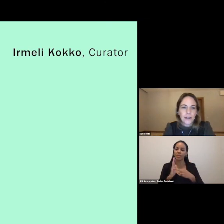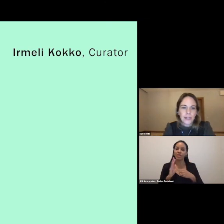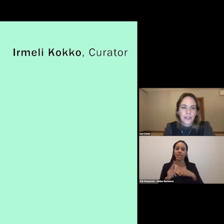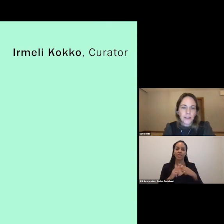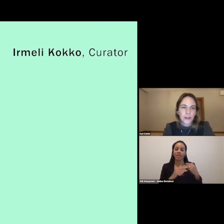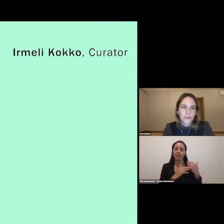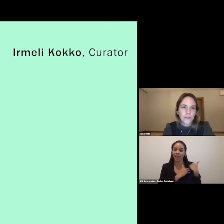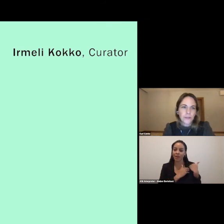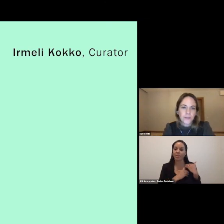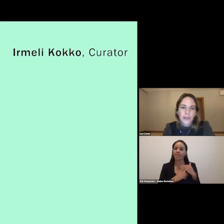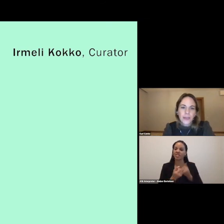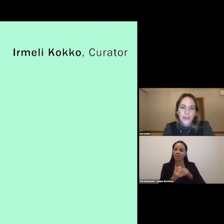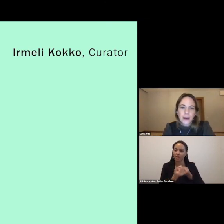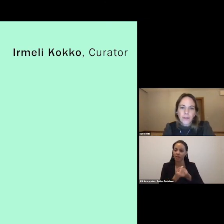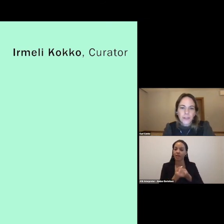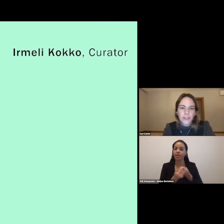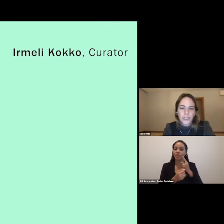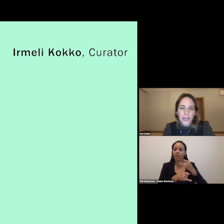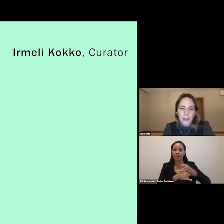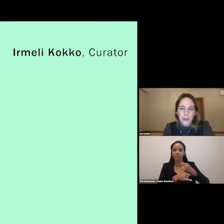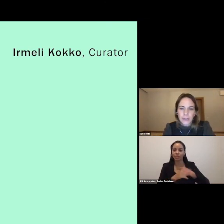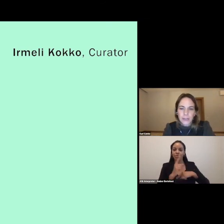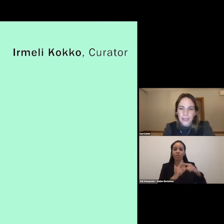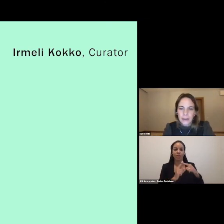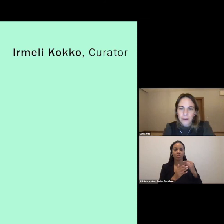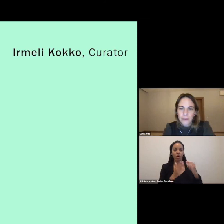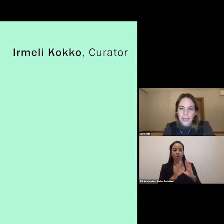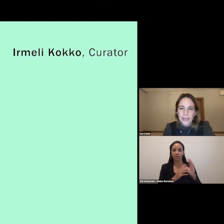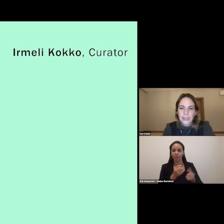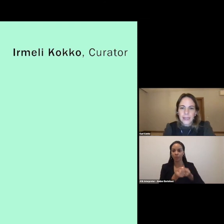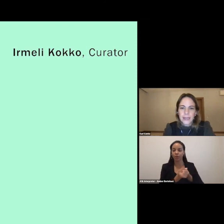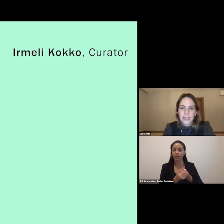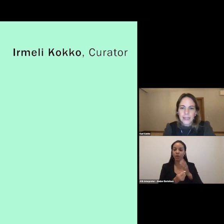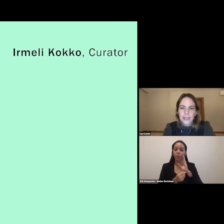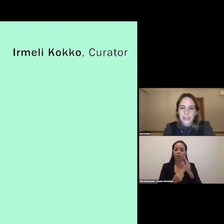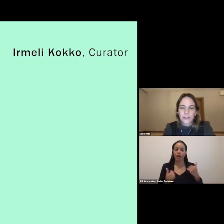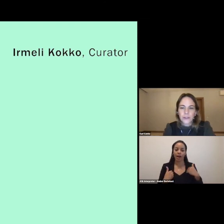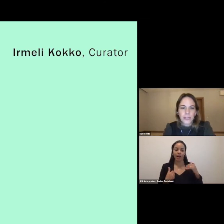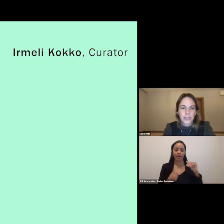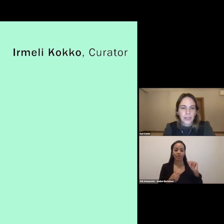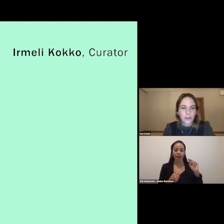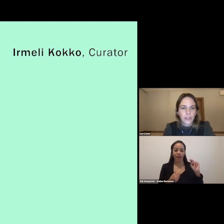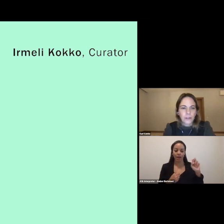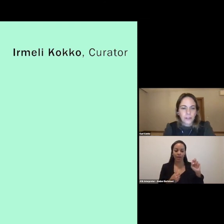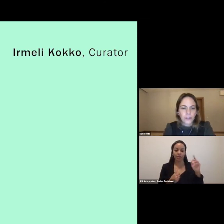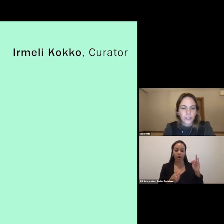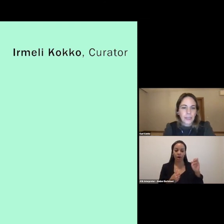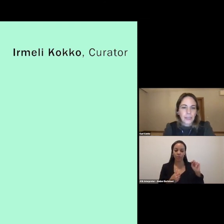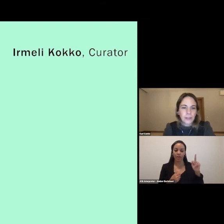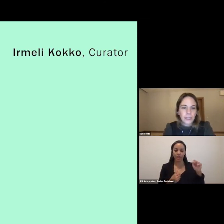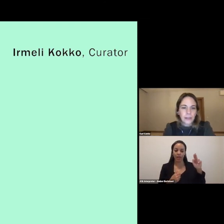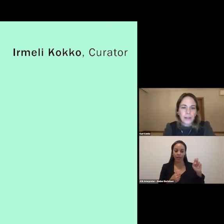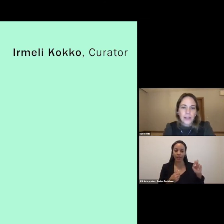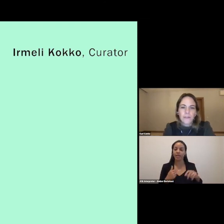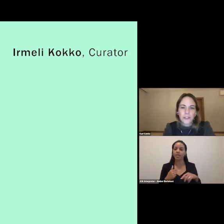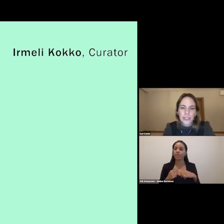in institutions and the artists they serve. That will feature M. Carmen Lane from the ATNSC Center for Healing and